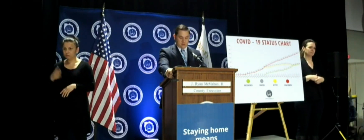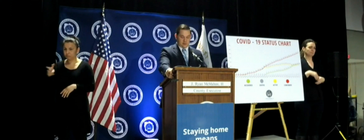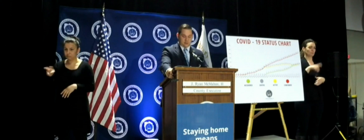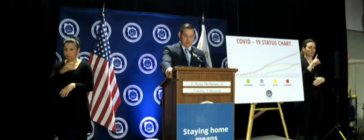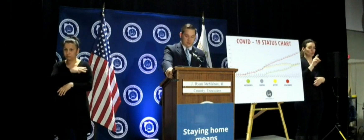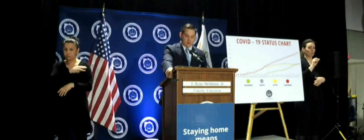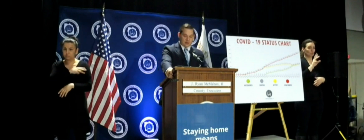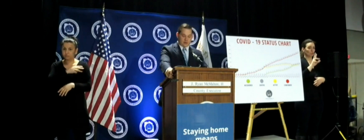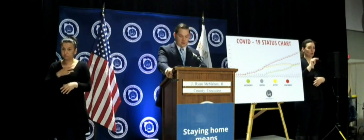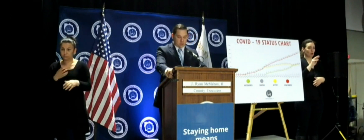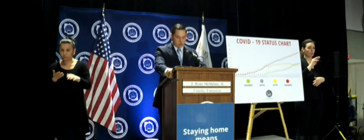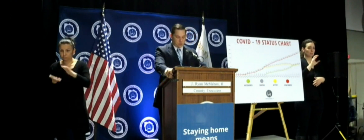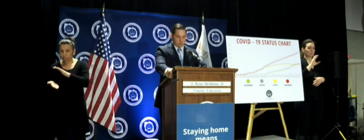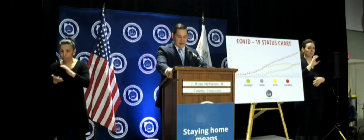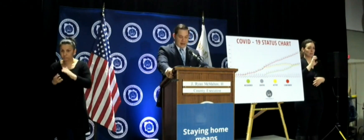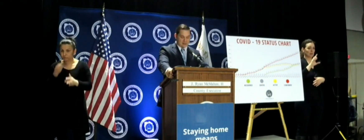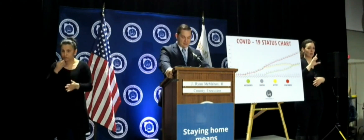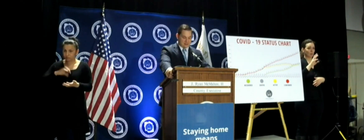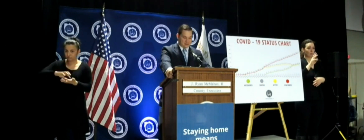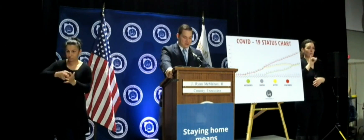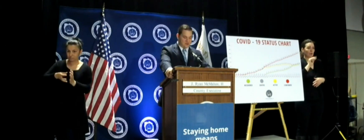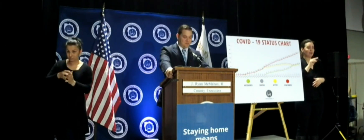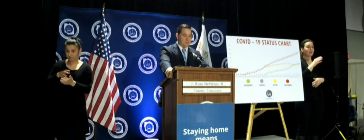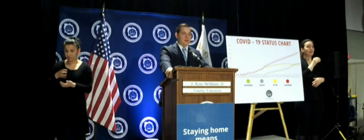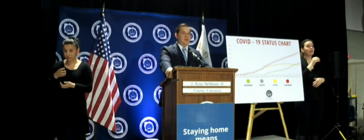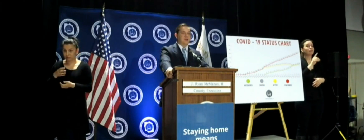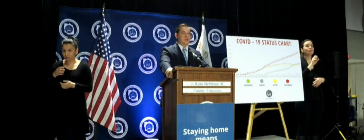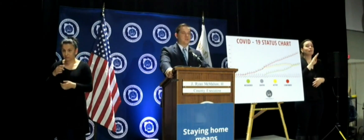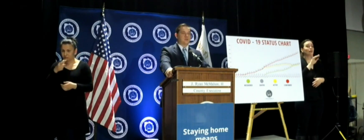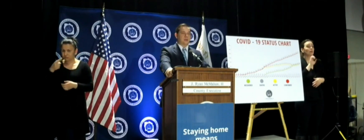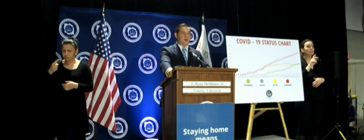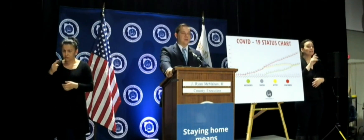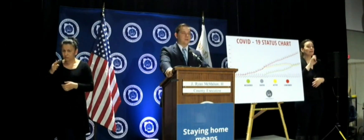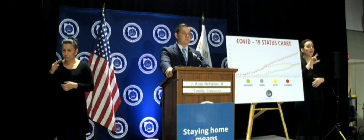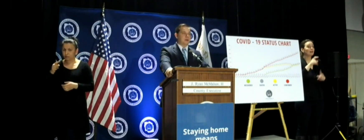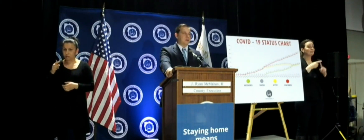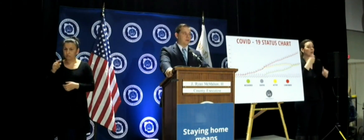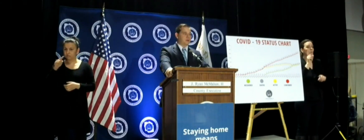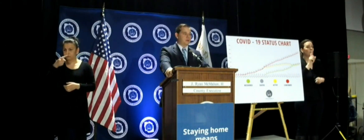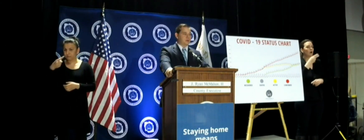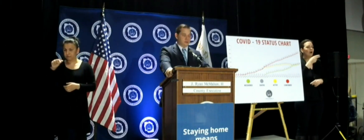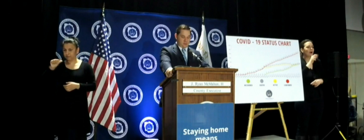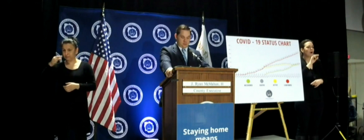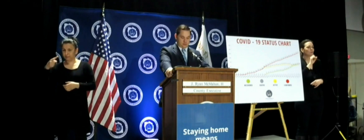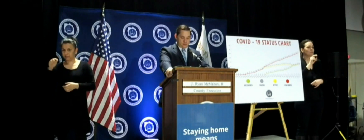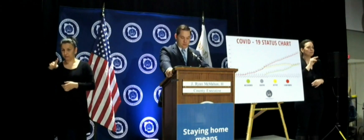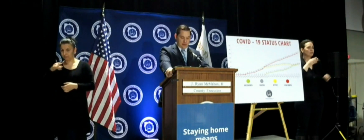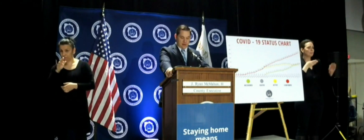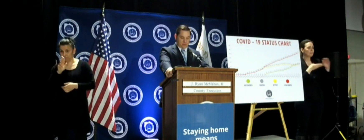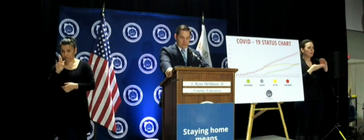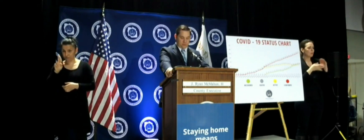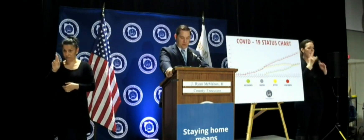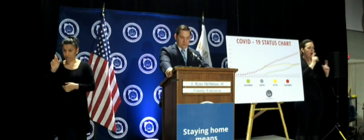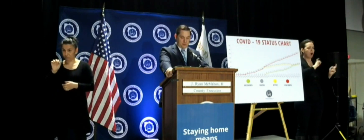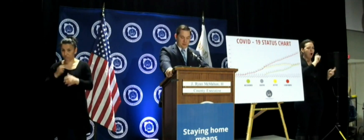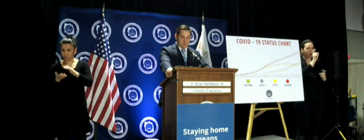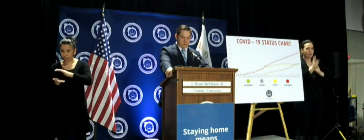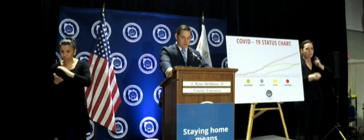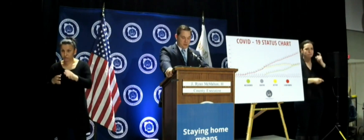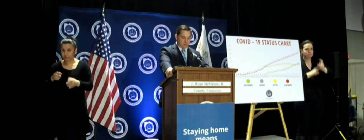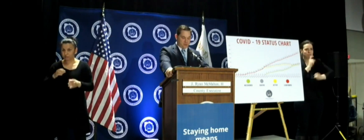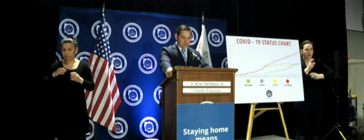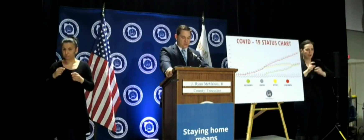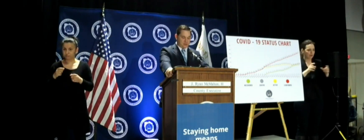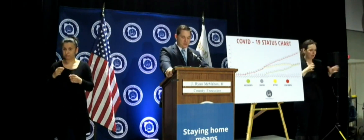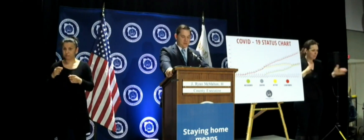Kelly. They donated huge boxes of baked goods from Harrison Bakery to my health department and